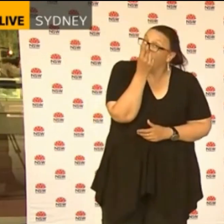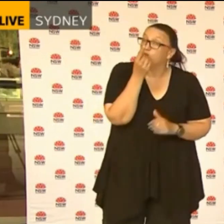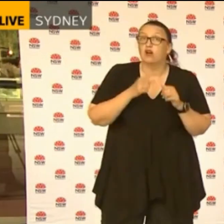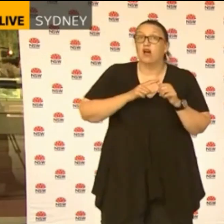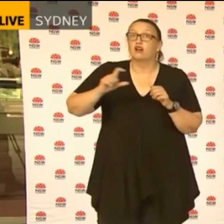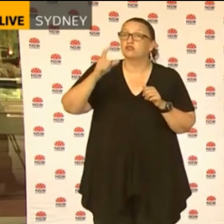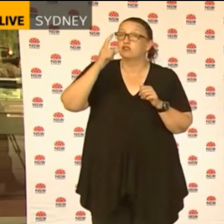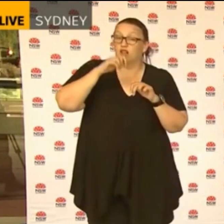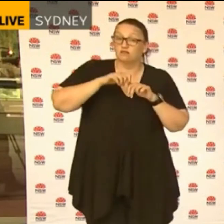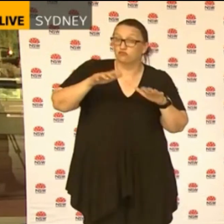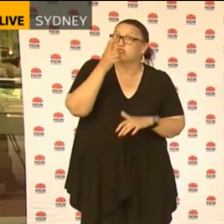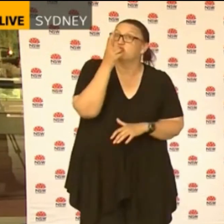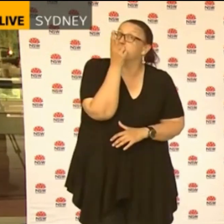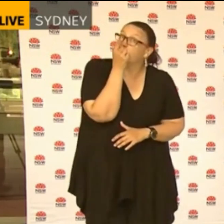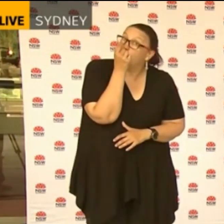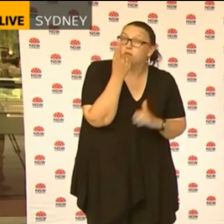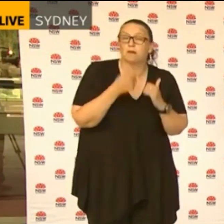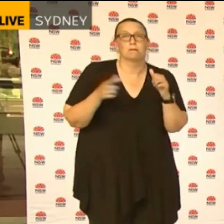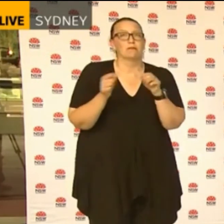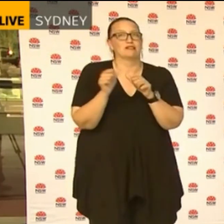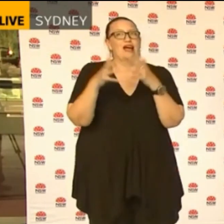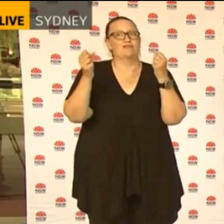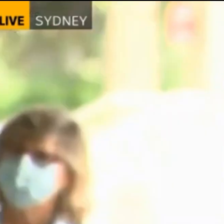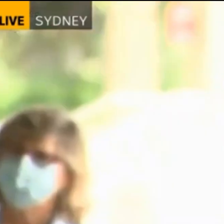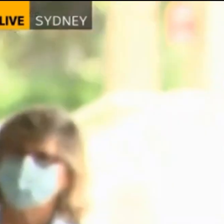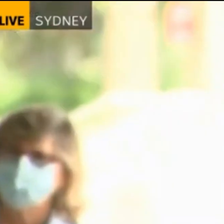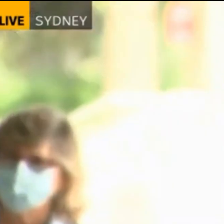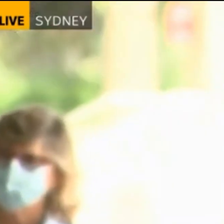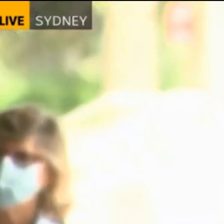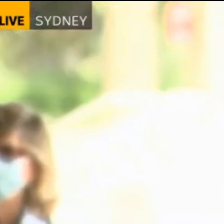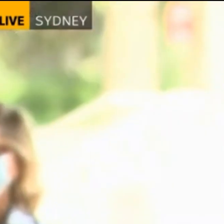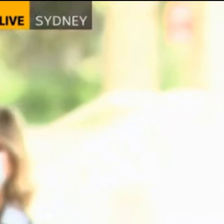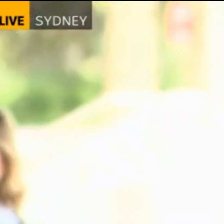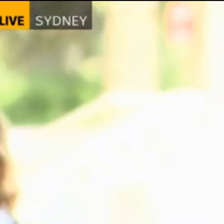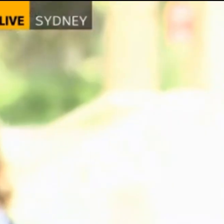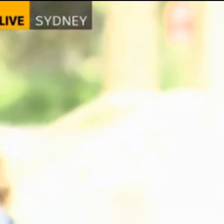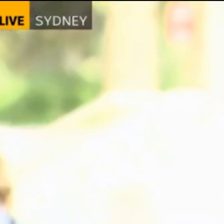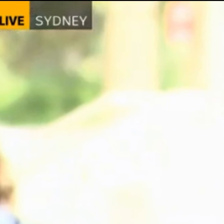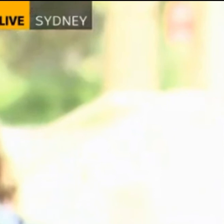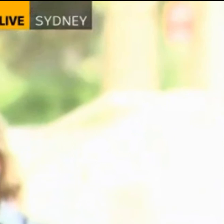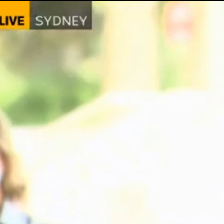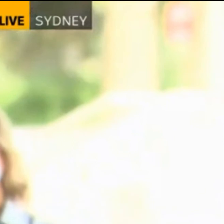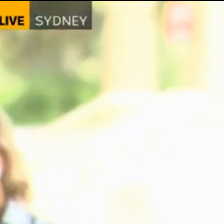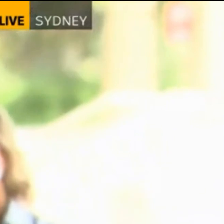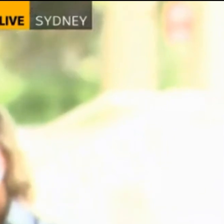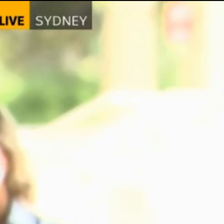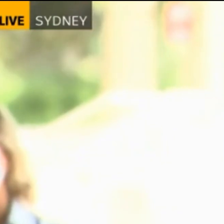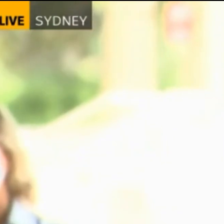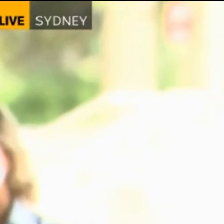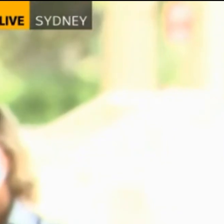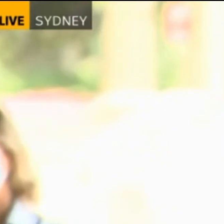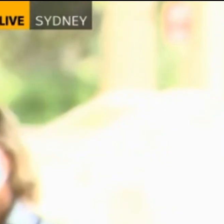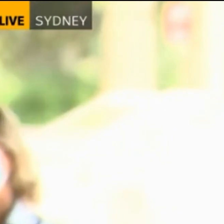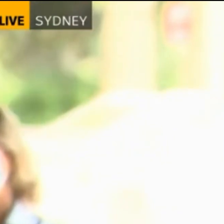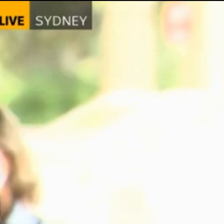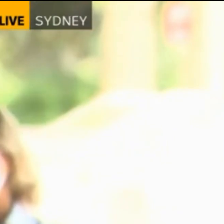encouraged those areas to be well ventilated. What do you make of the Victorian government's decision to